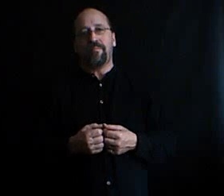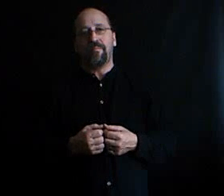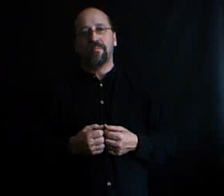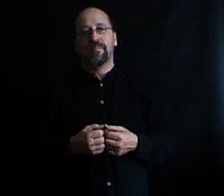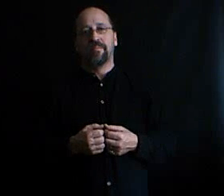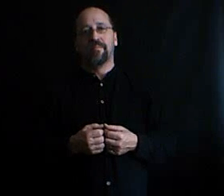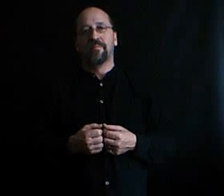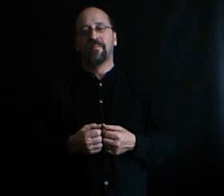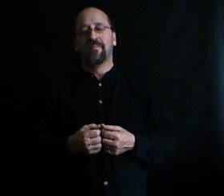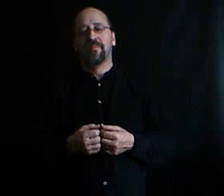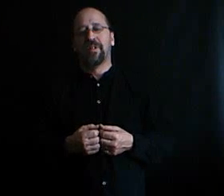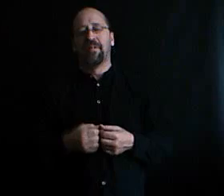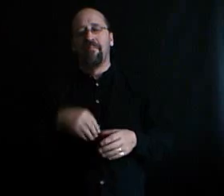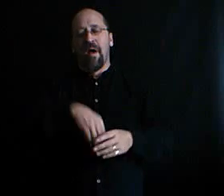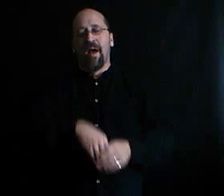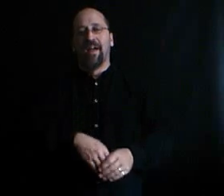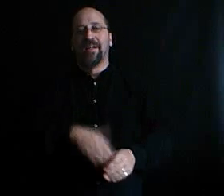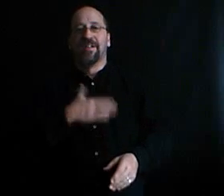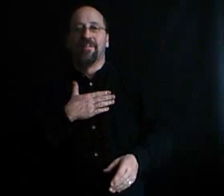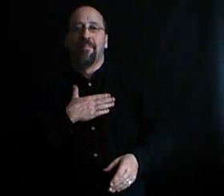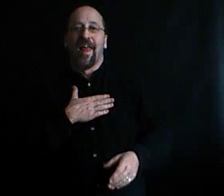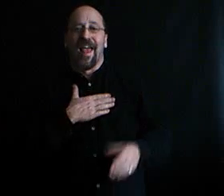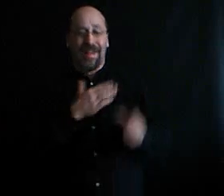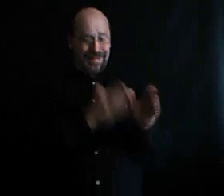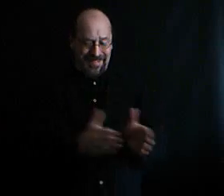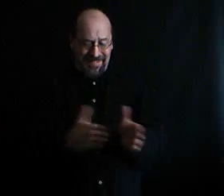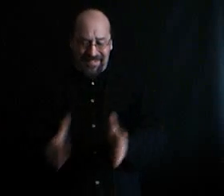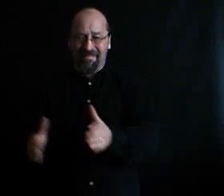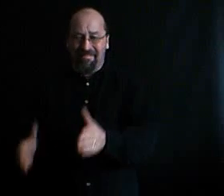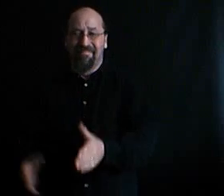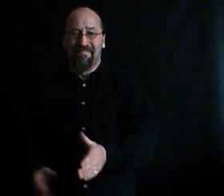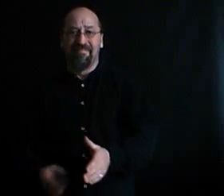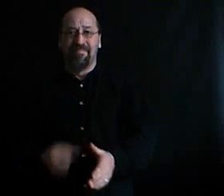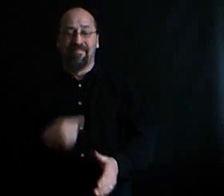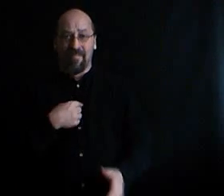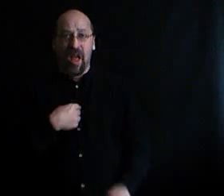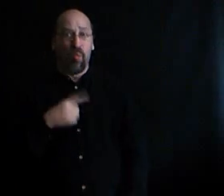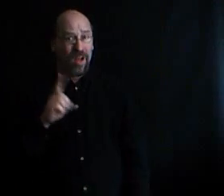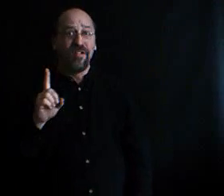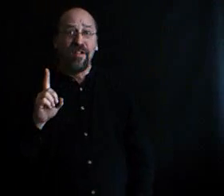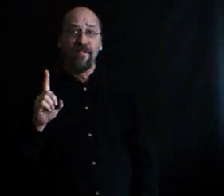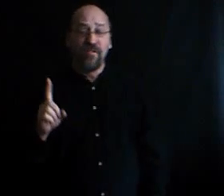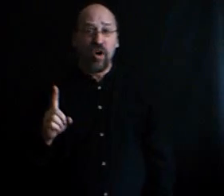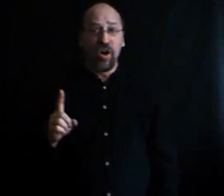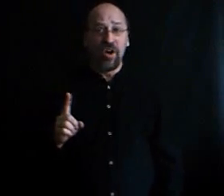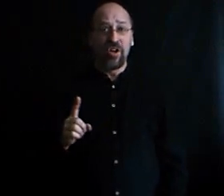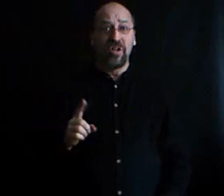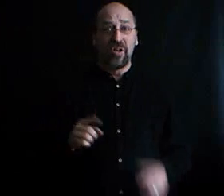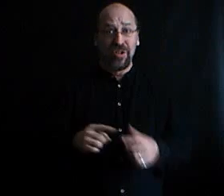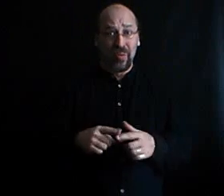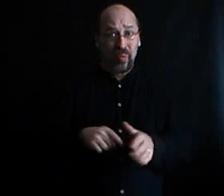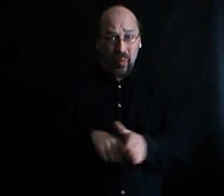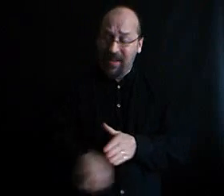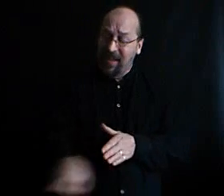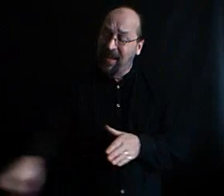In my plans, I was the first to live,